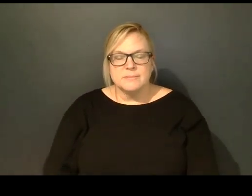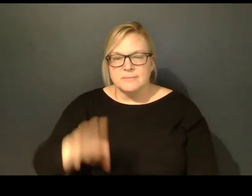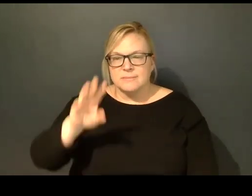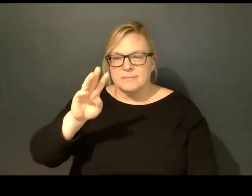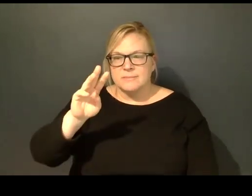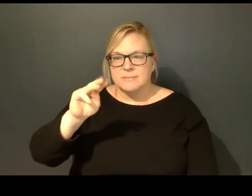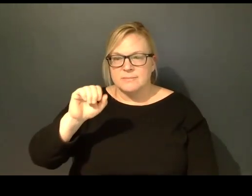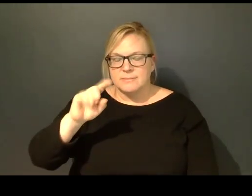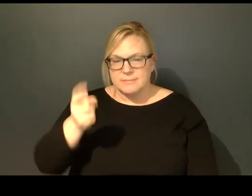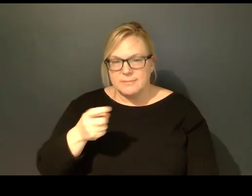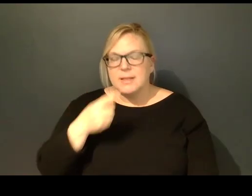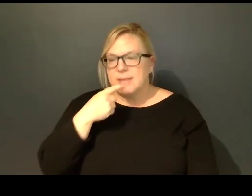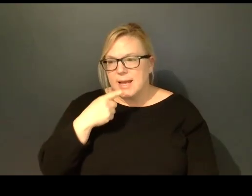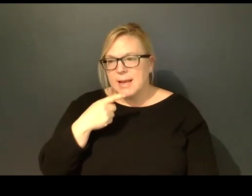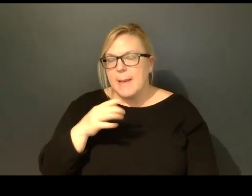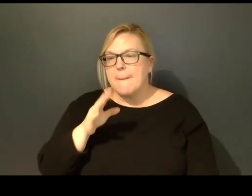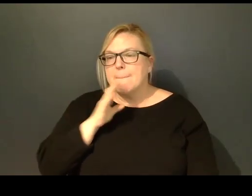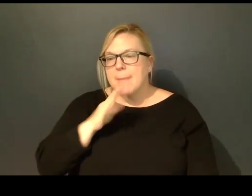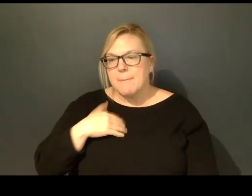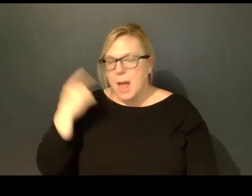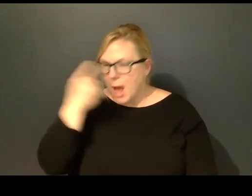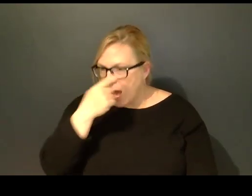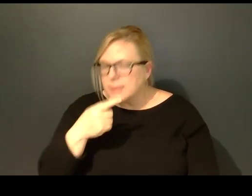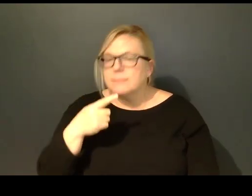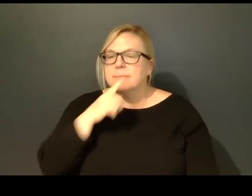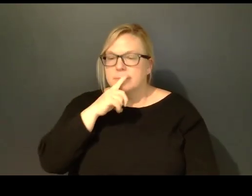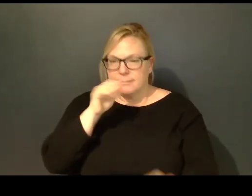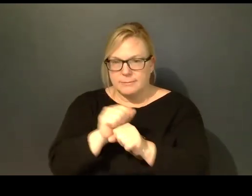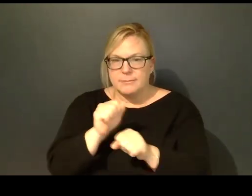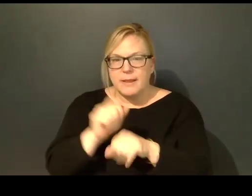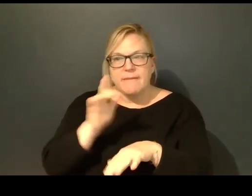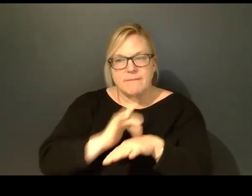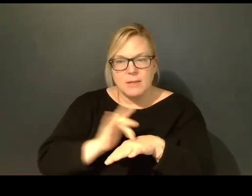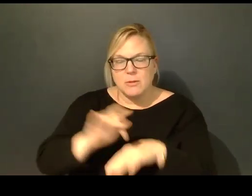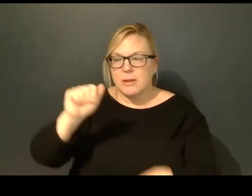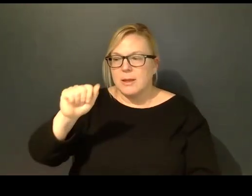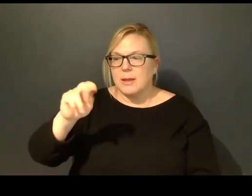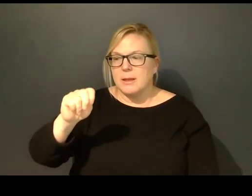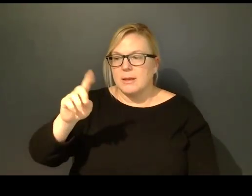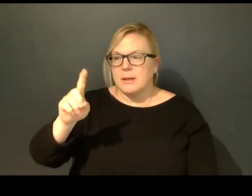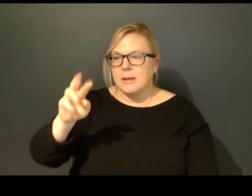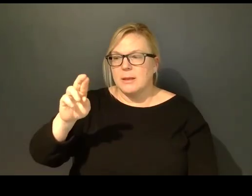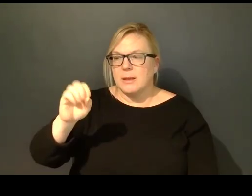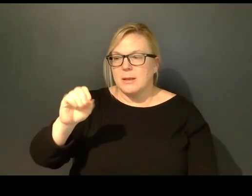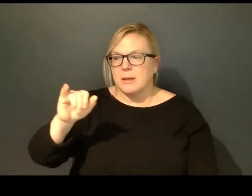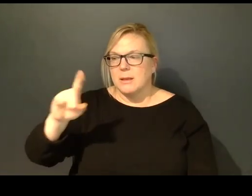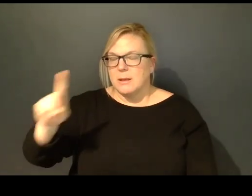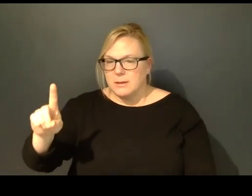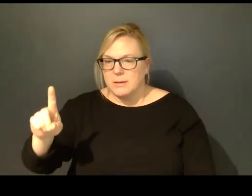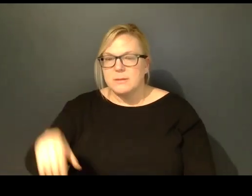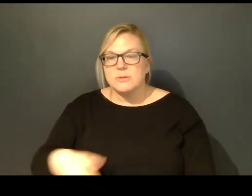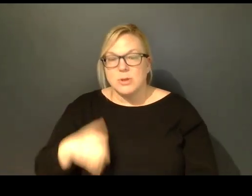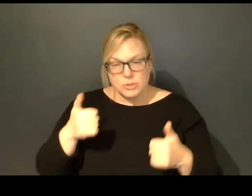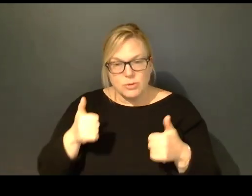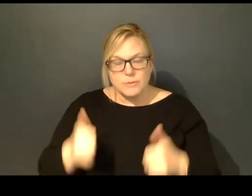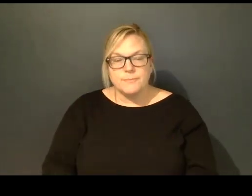confirm that Be My Eyes is available on Android. So that's Wonderful. 2 sources of confirmation. We can consider that to be pretty factual.